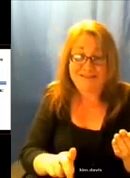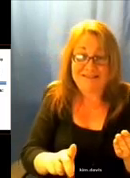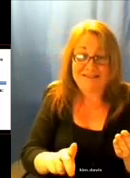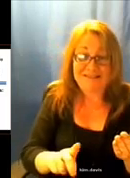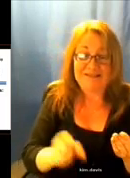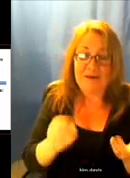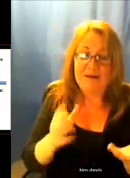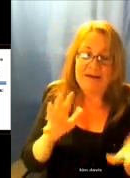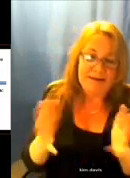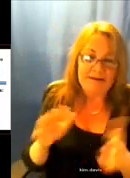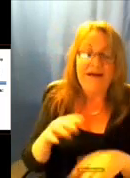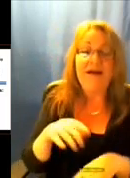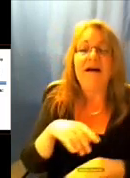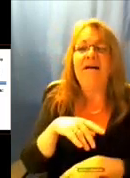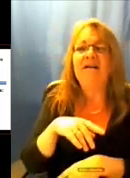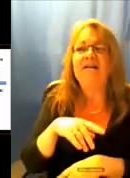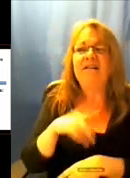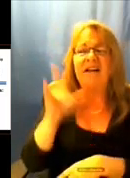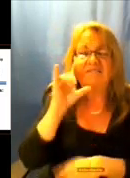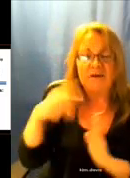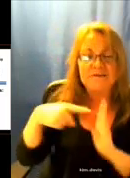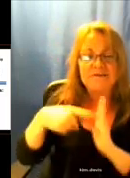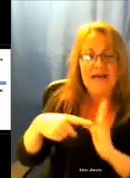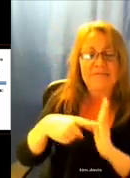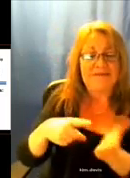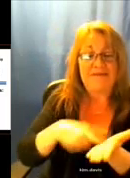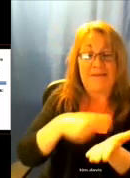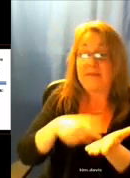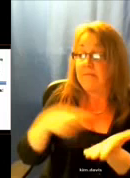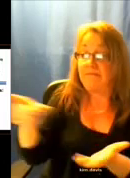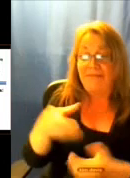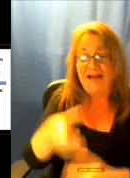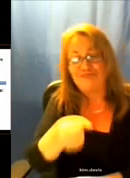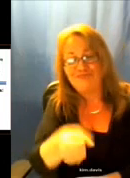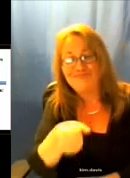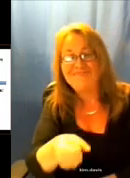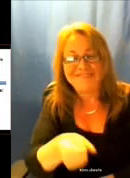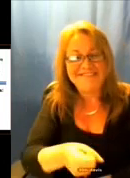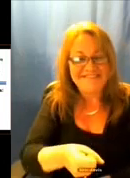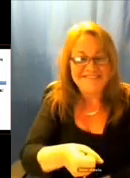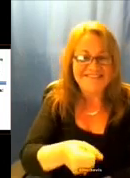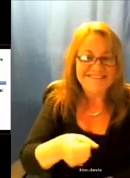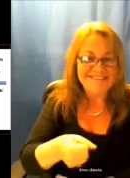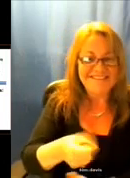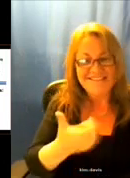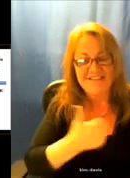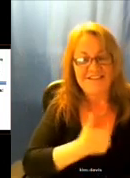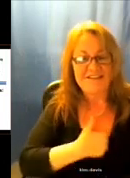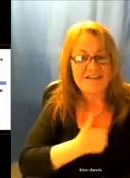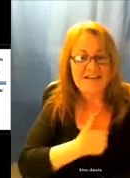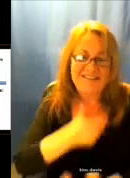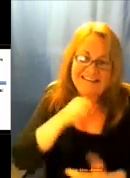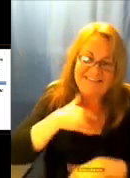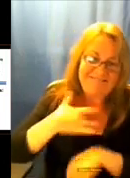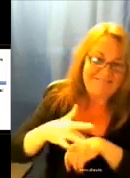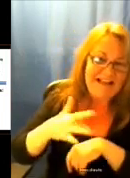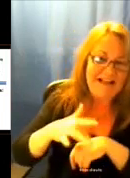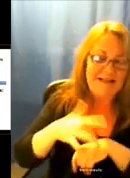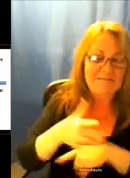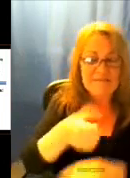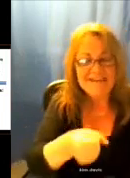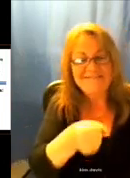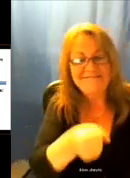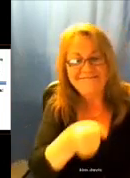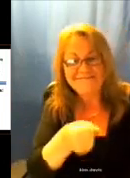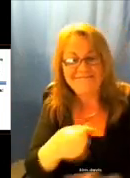to prove that discrimination took place. For example, sometimes it's just a